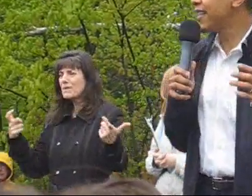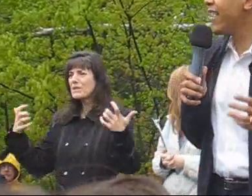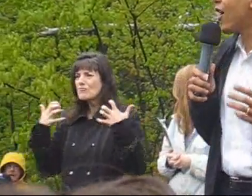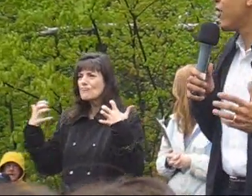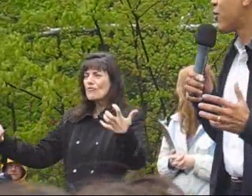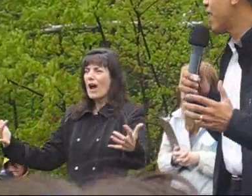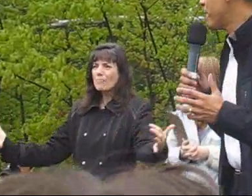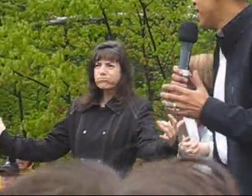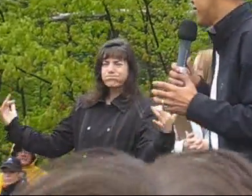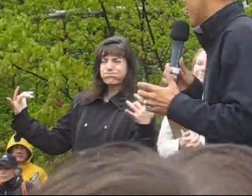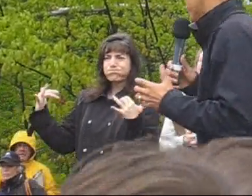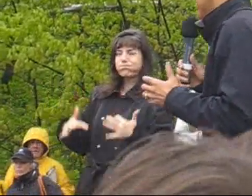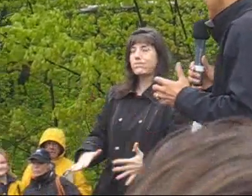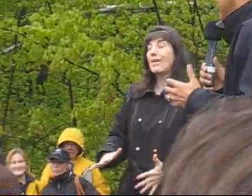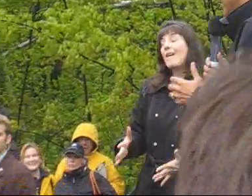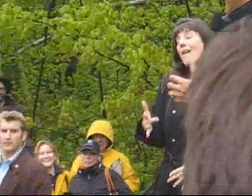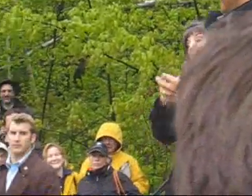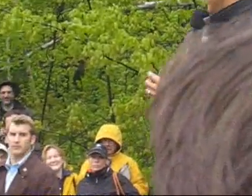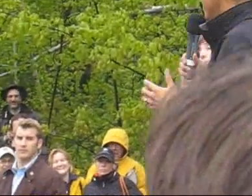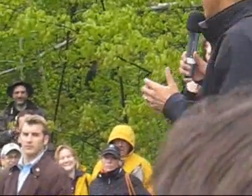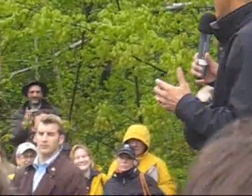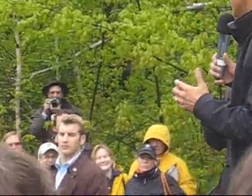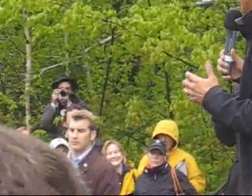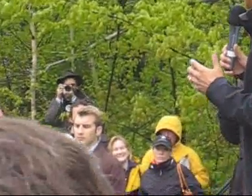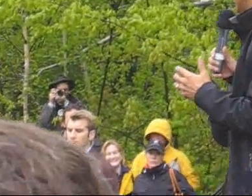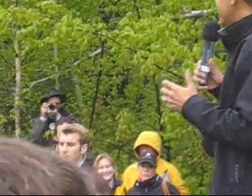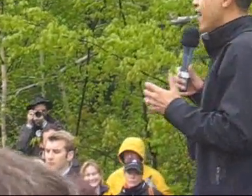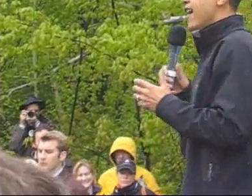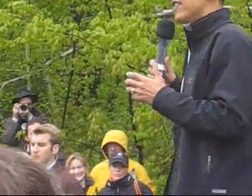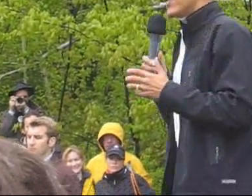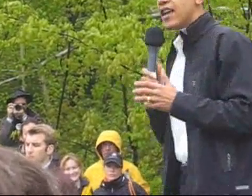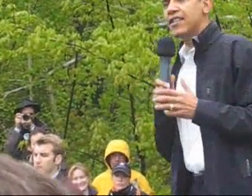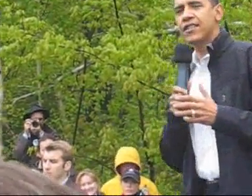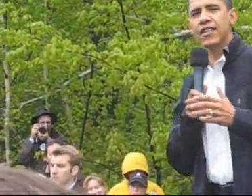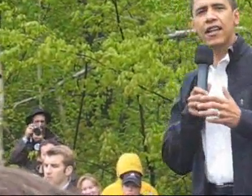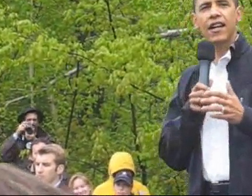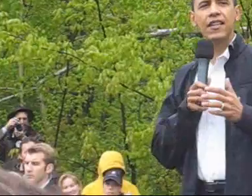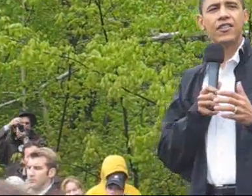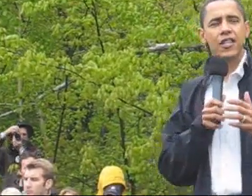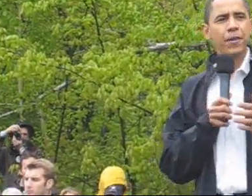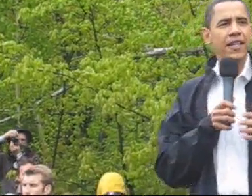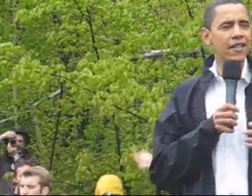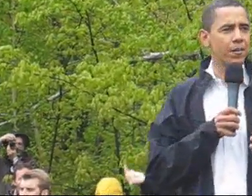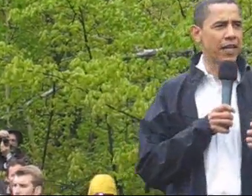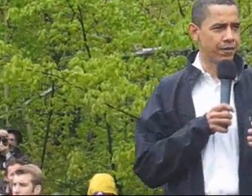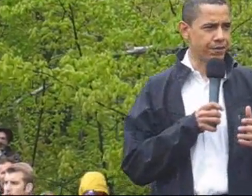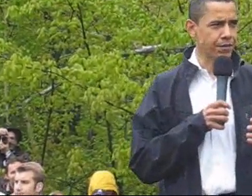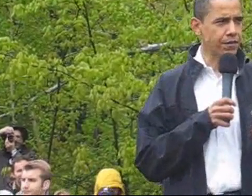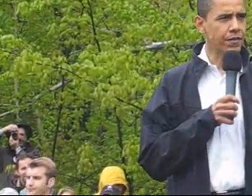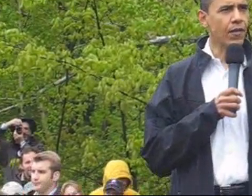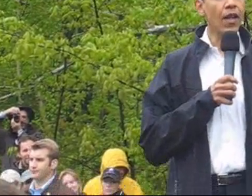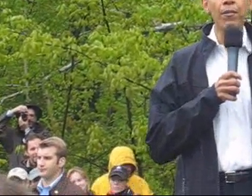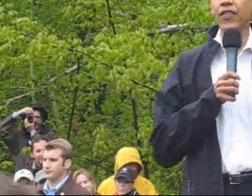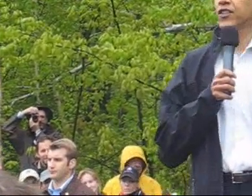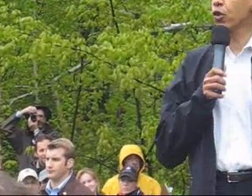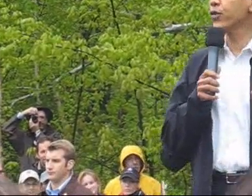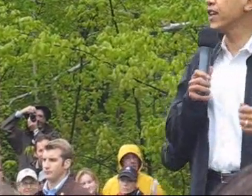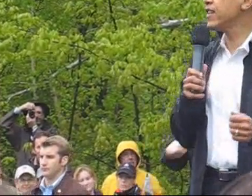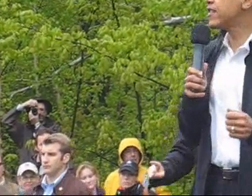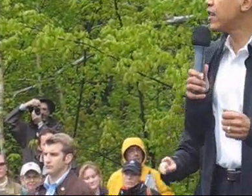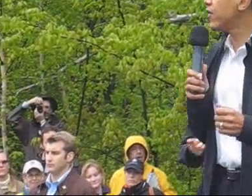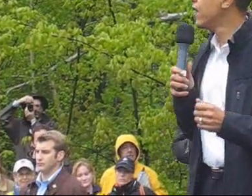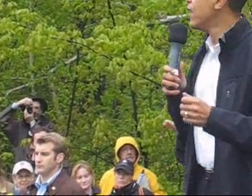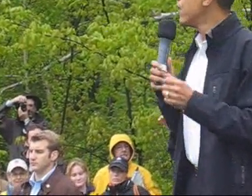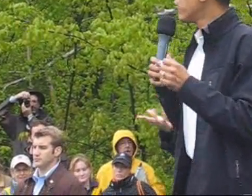I'd like to take all the credit myself. I'd like to say that it's just because of me. But the